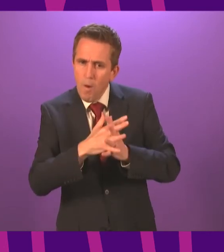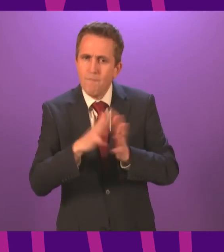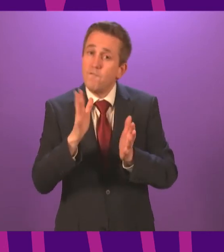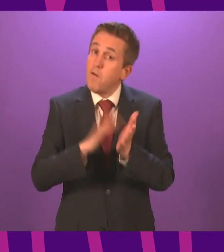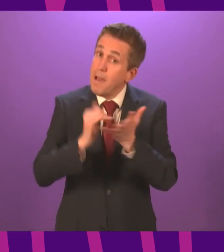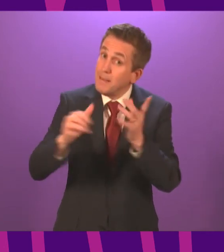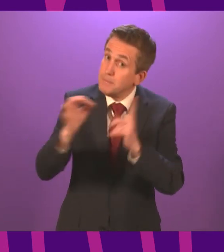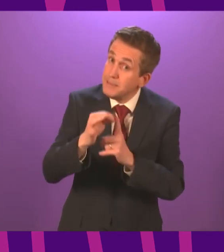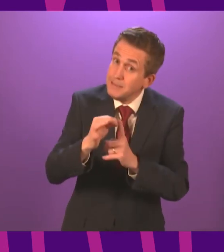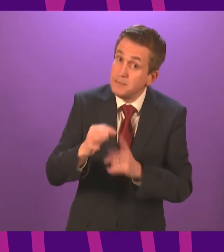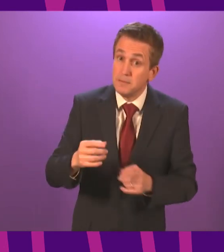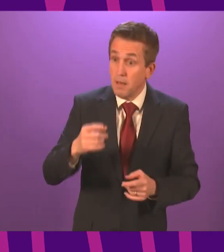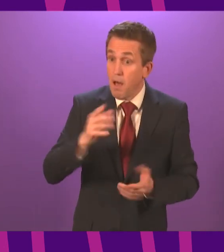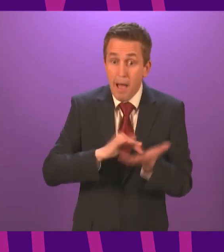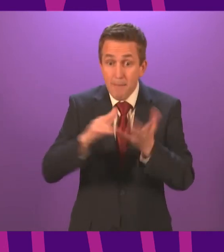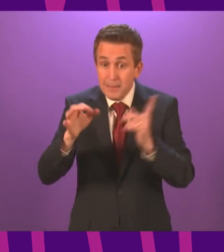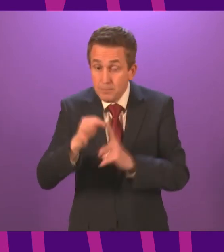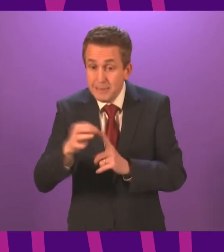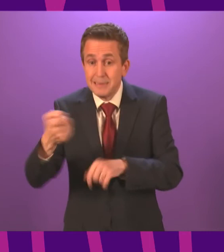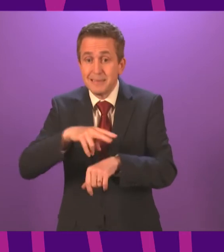members. Are members and their staff...